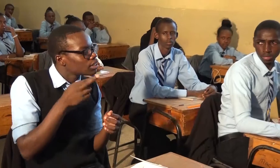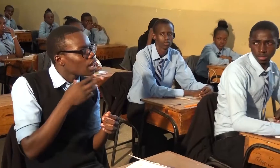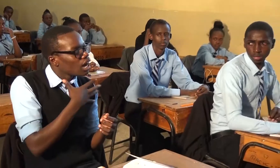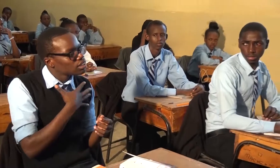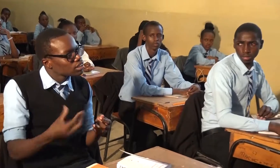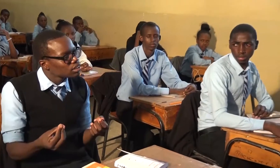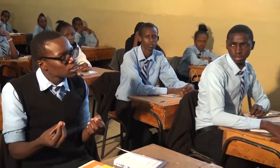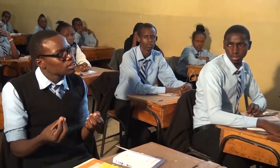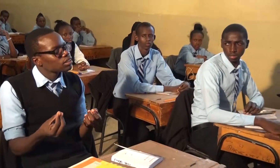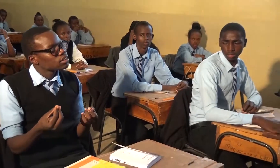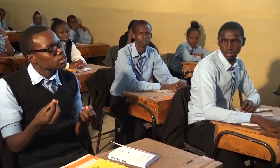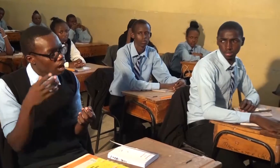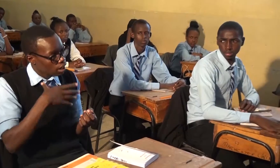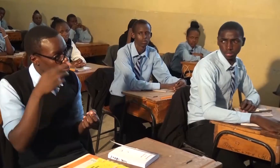get the idea.